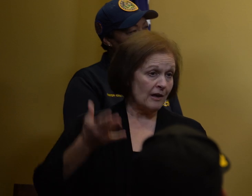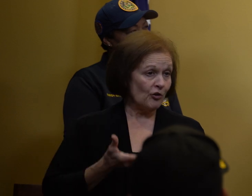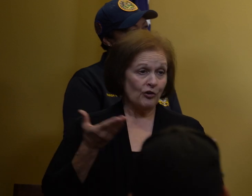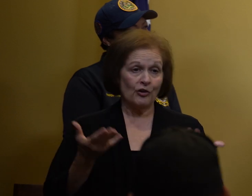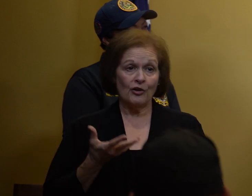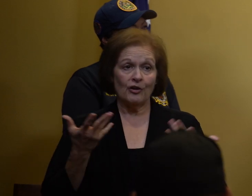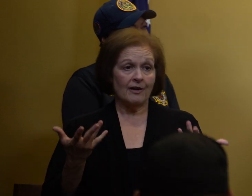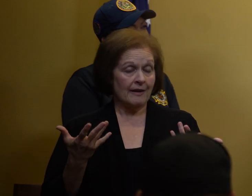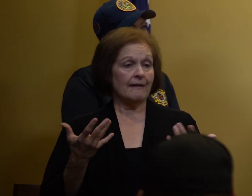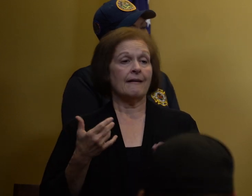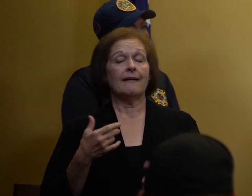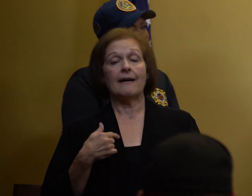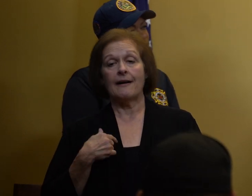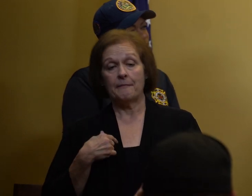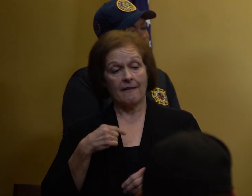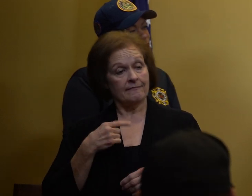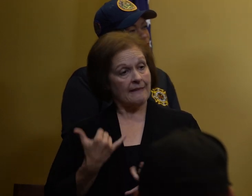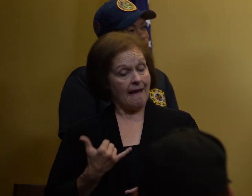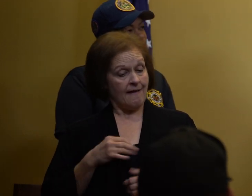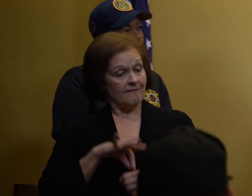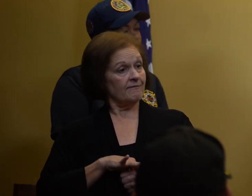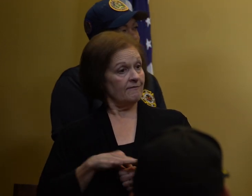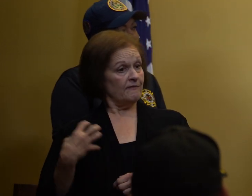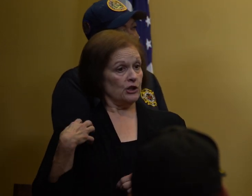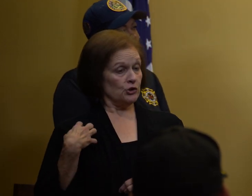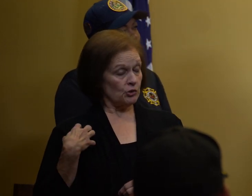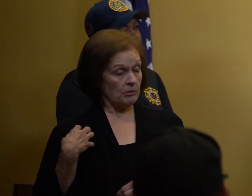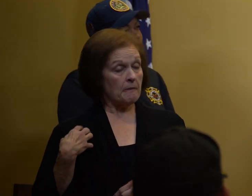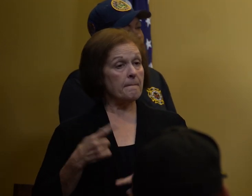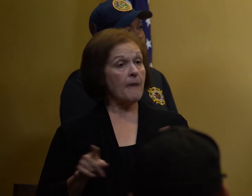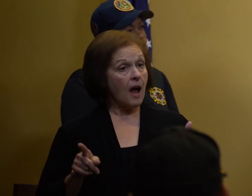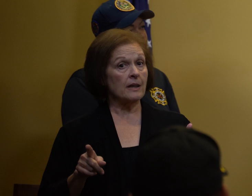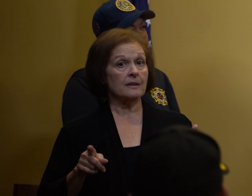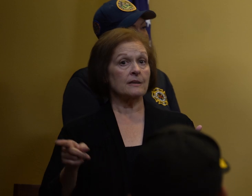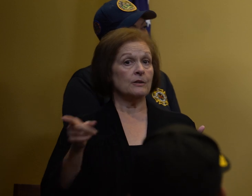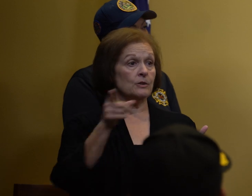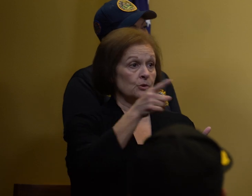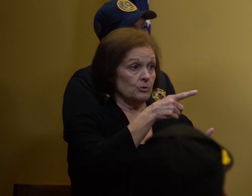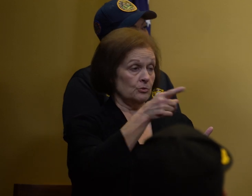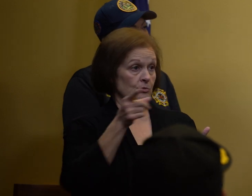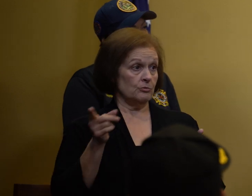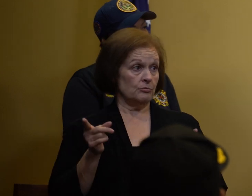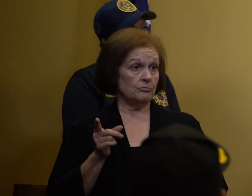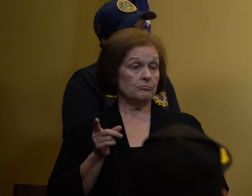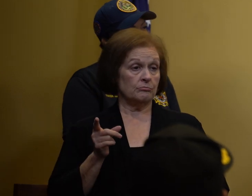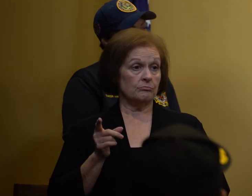it as an elected official. But I think it's important for the press to know that this time